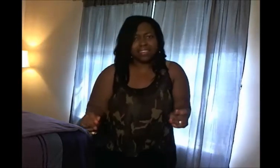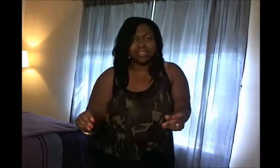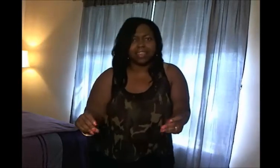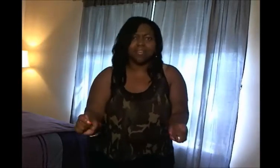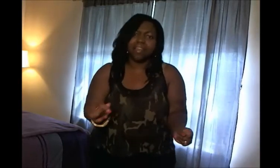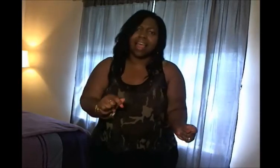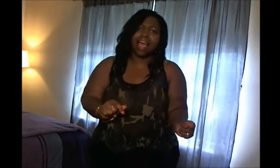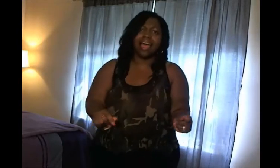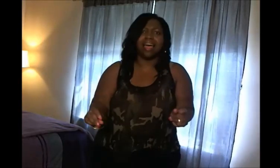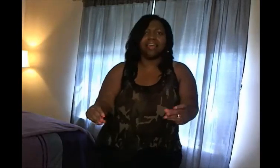facts of